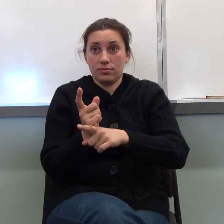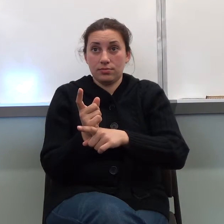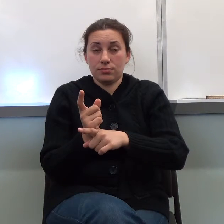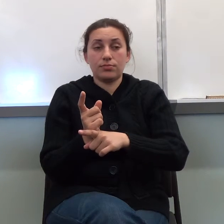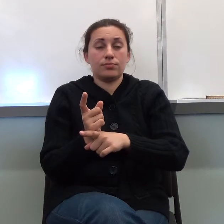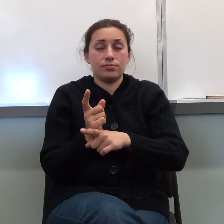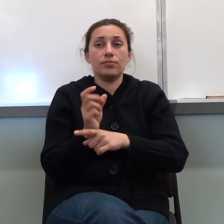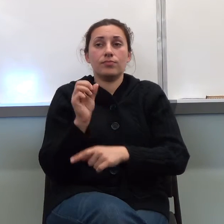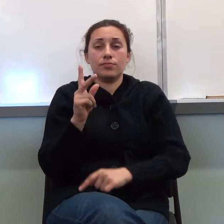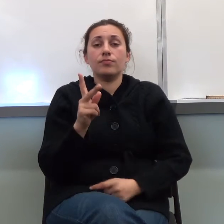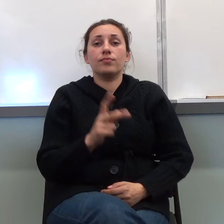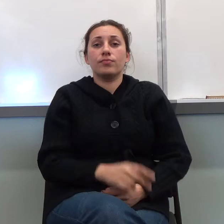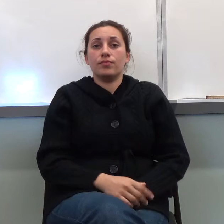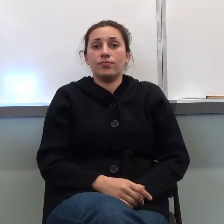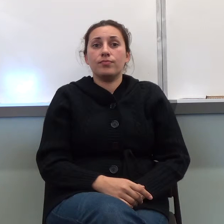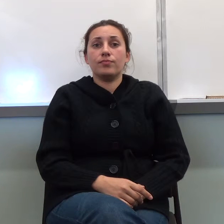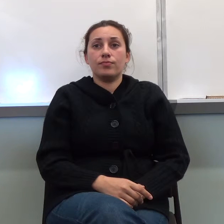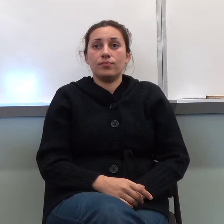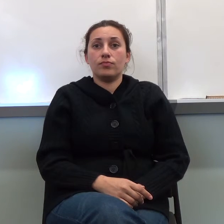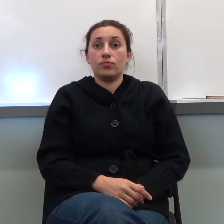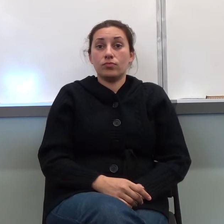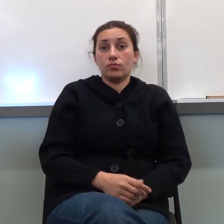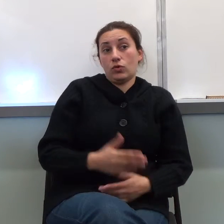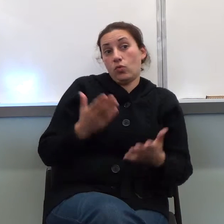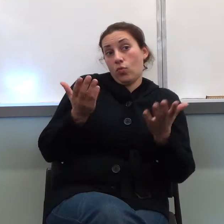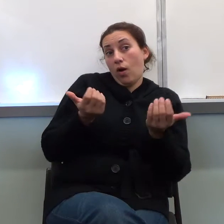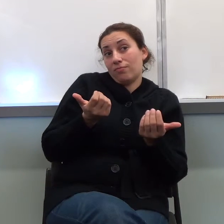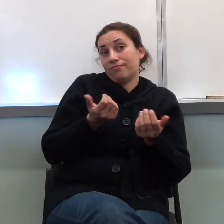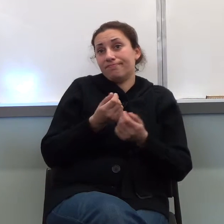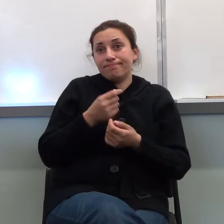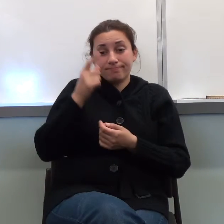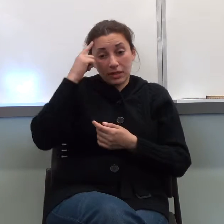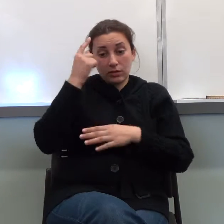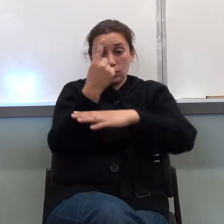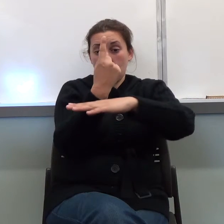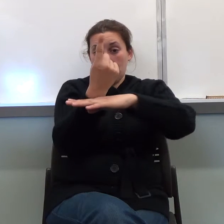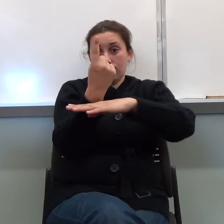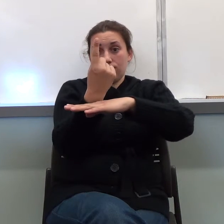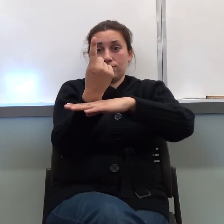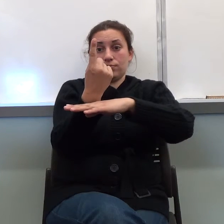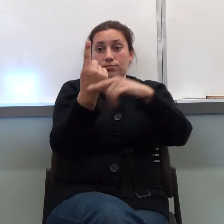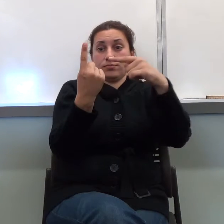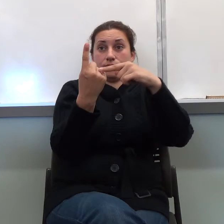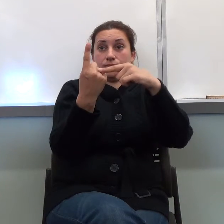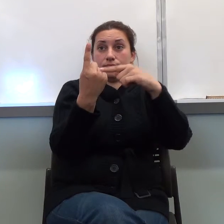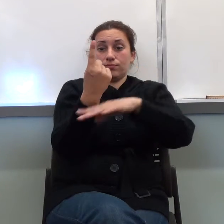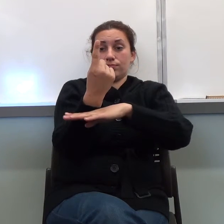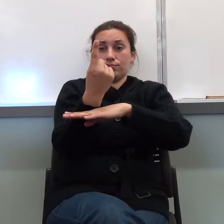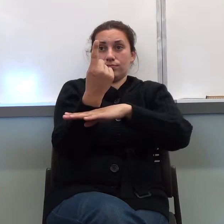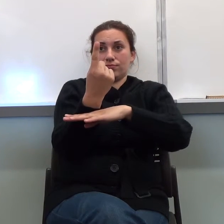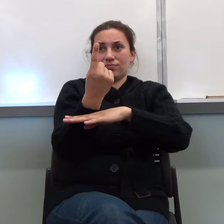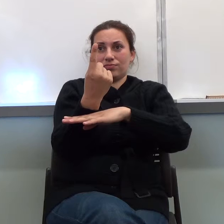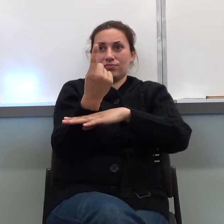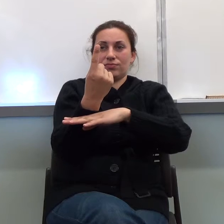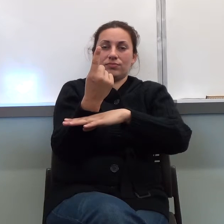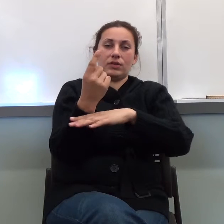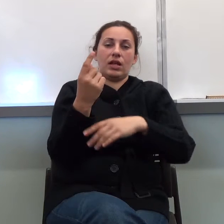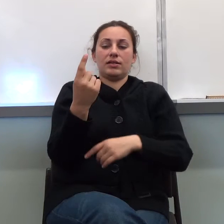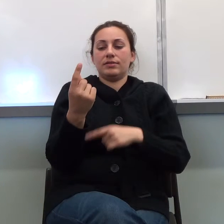Okay. If you want to, you can think of taking that 1, the decimal point is just again to the right of it, and move it